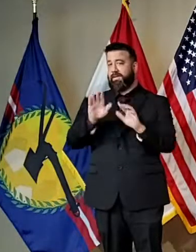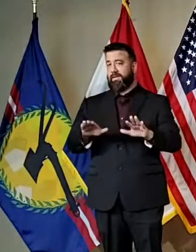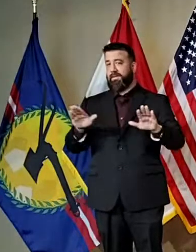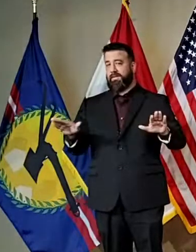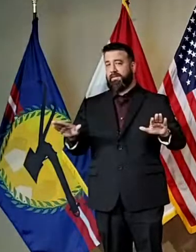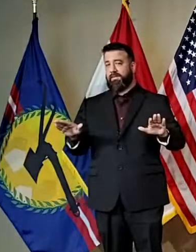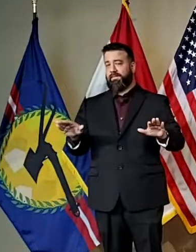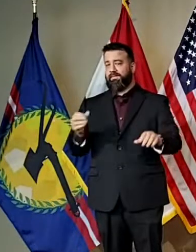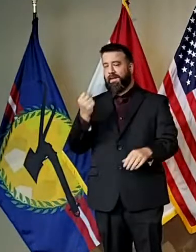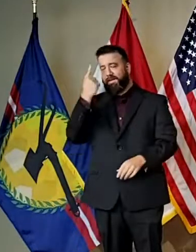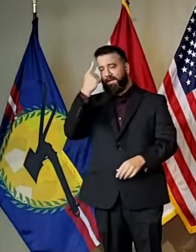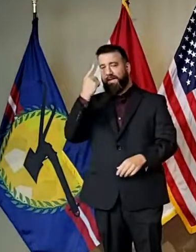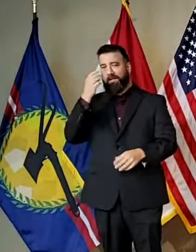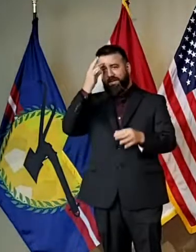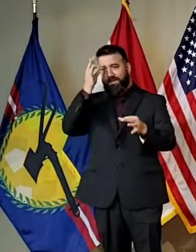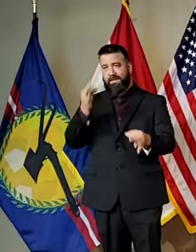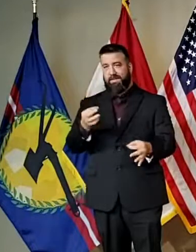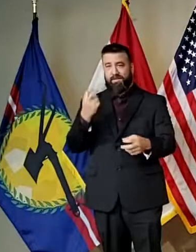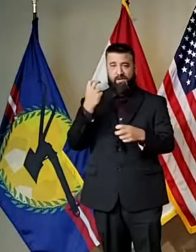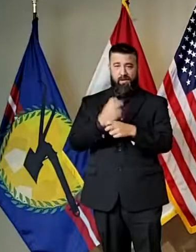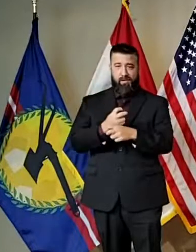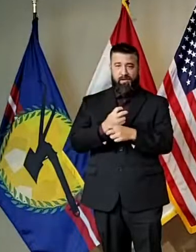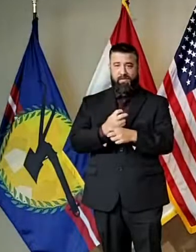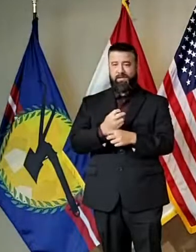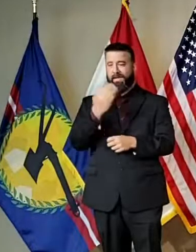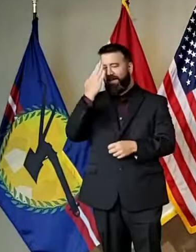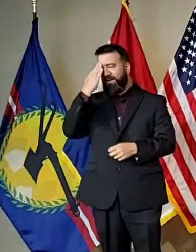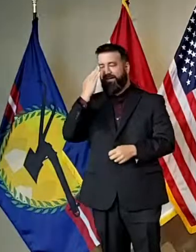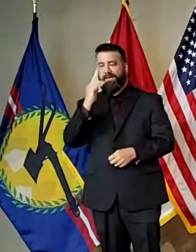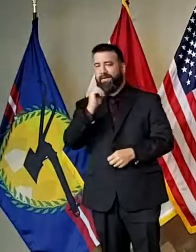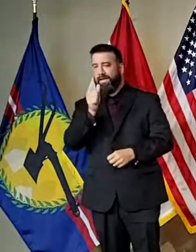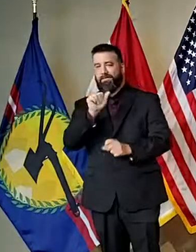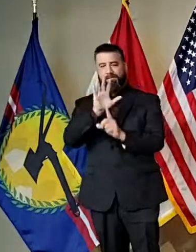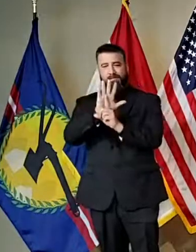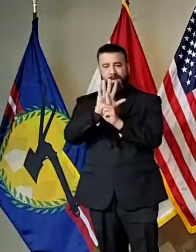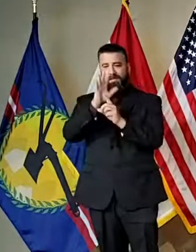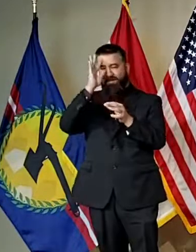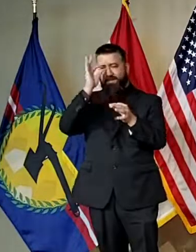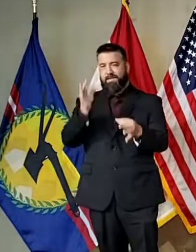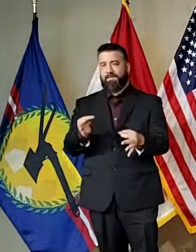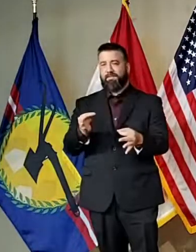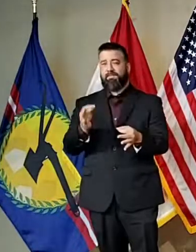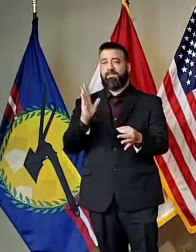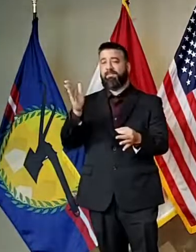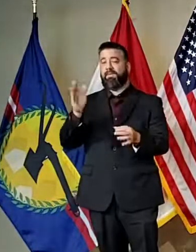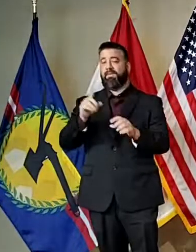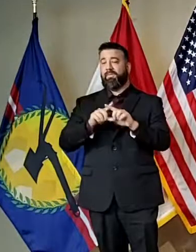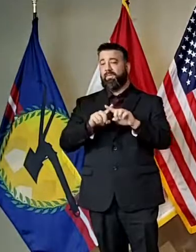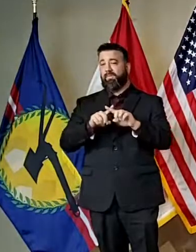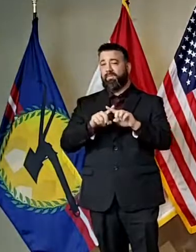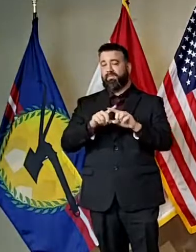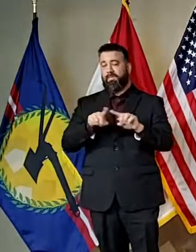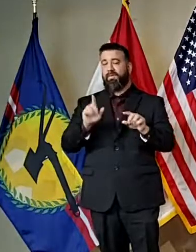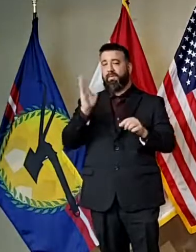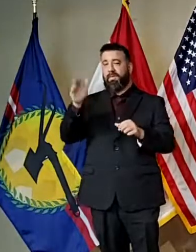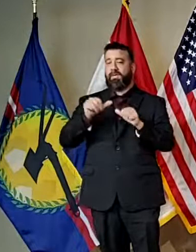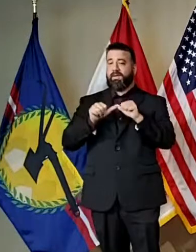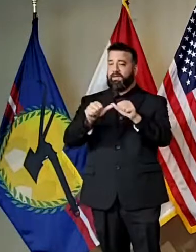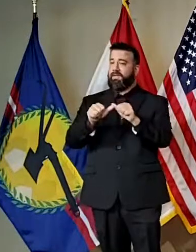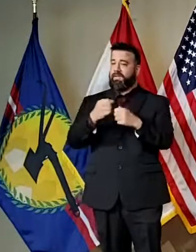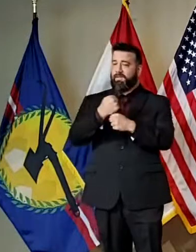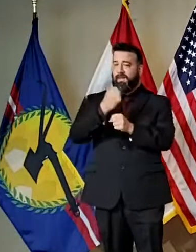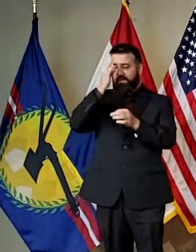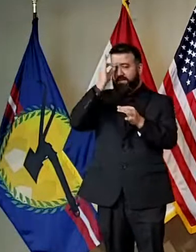tough. Sometimes they're not popular, but we'll make the tough decisions to keep people safe. And we will also be very sensitive to how